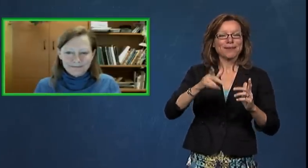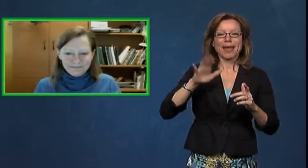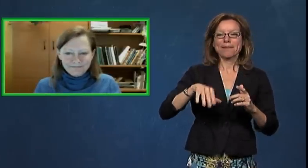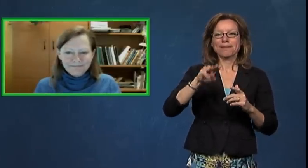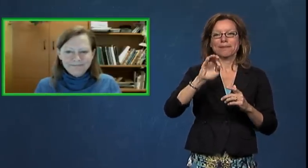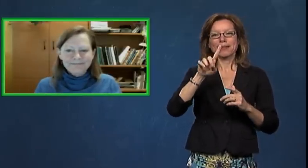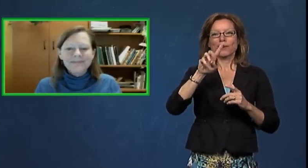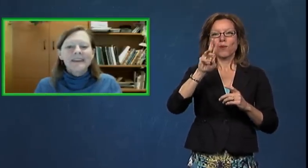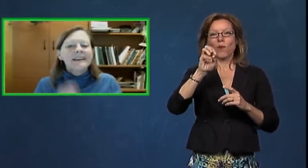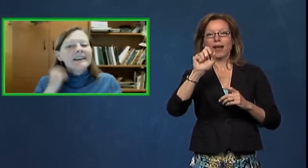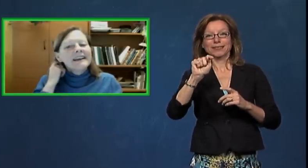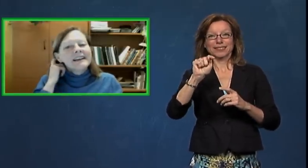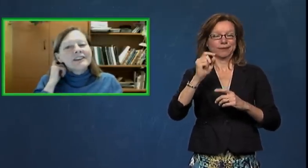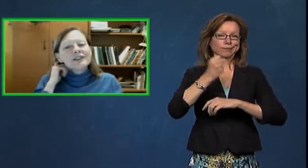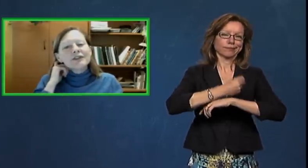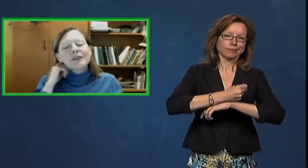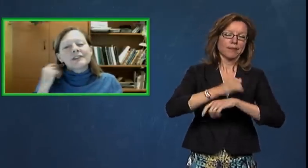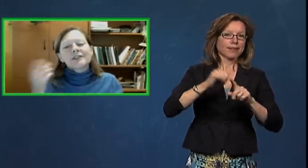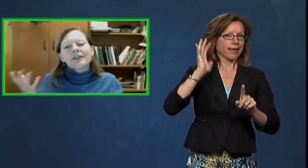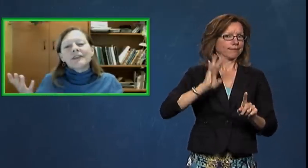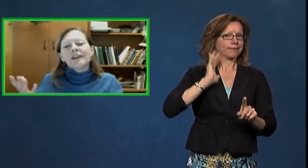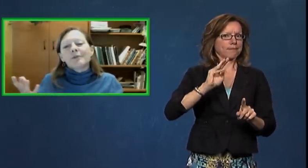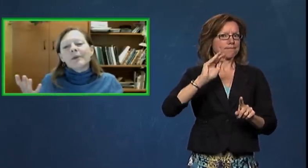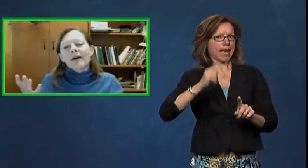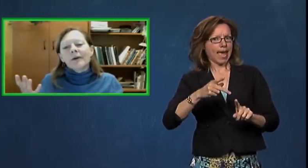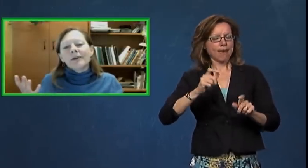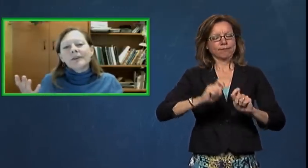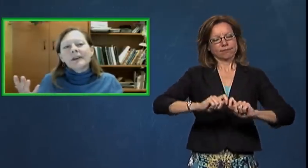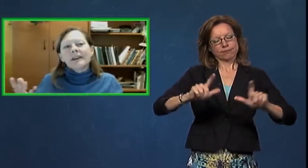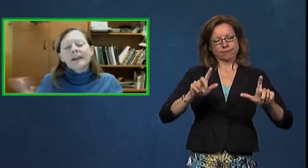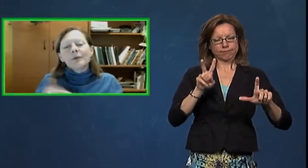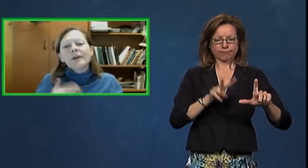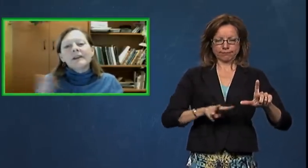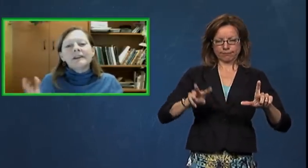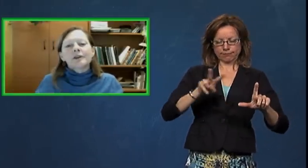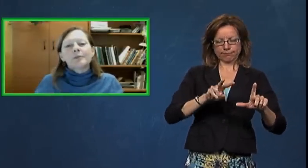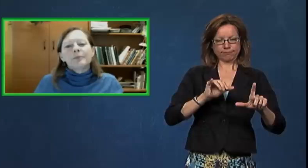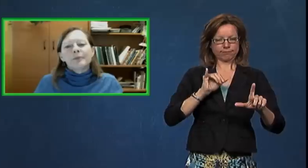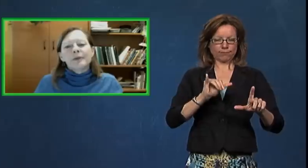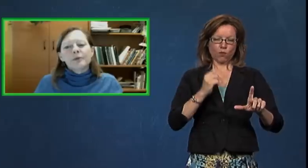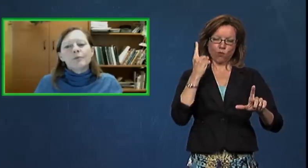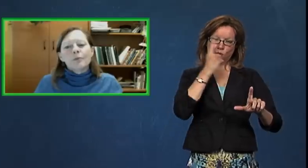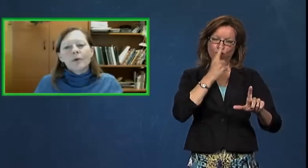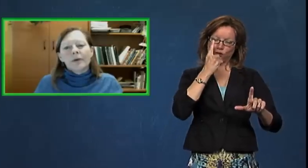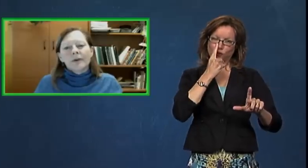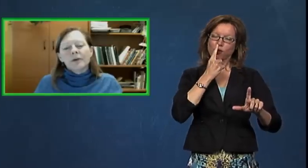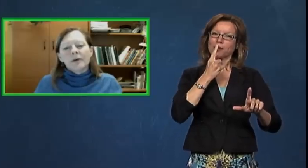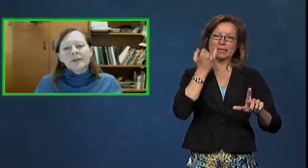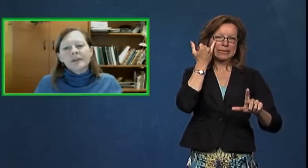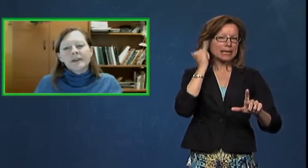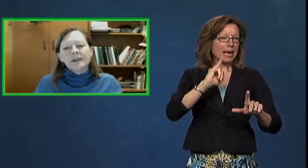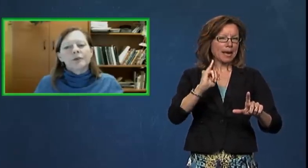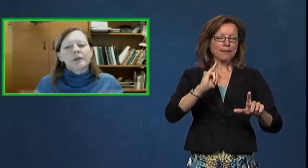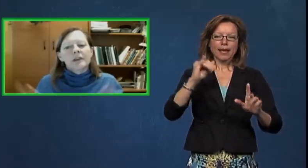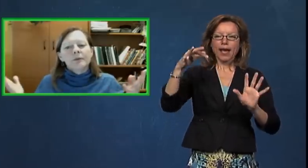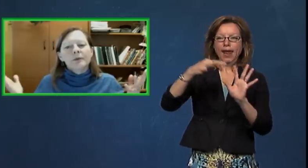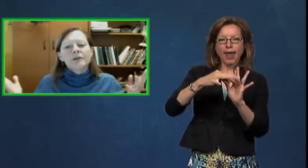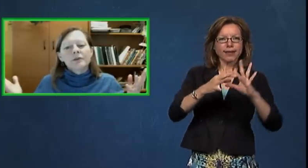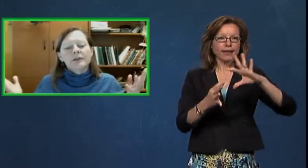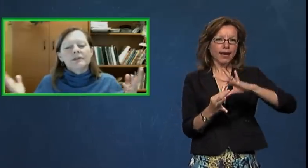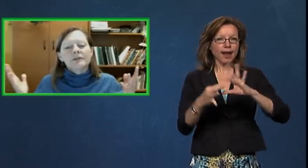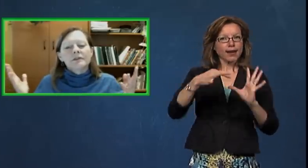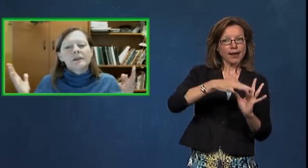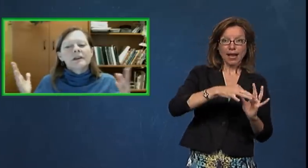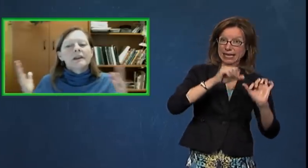Airlines, just for us to think about, can we connect people more across the country? Can we